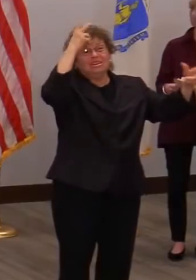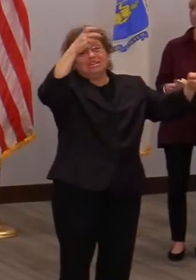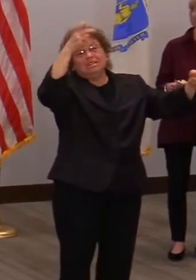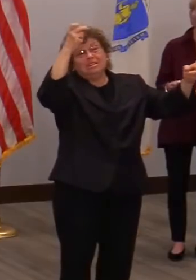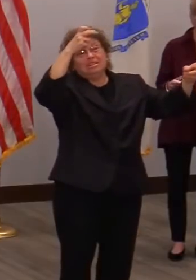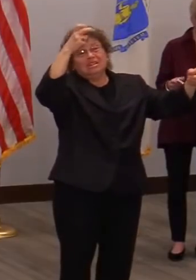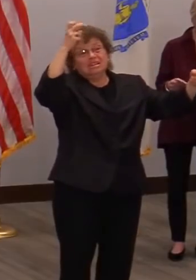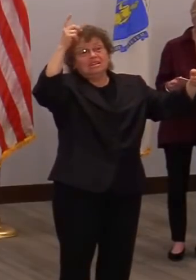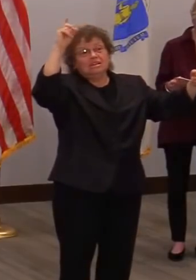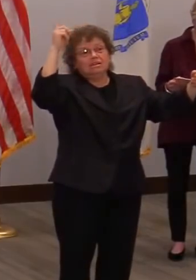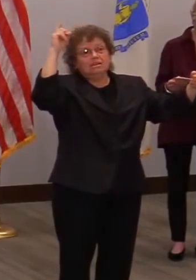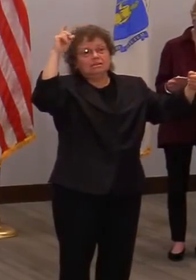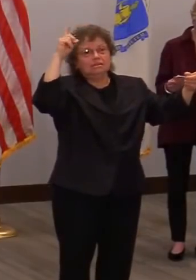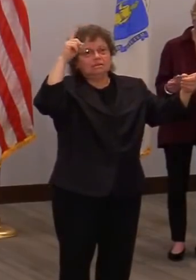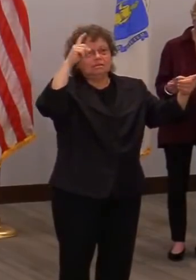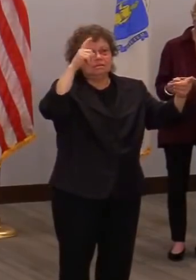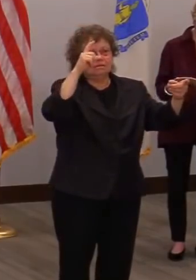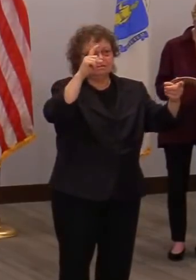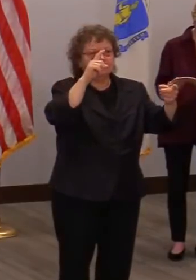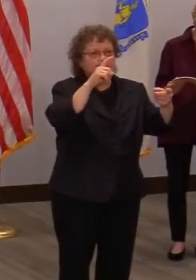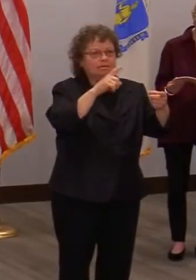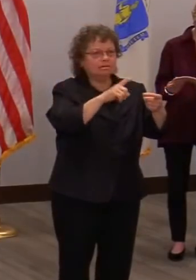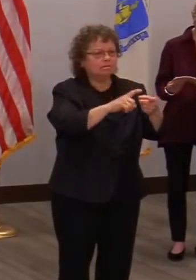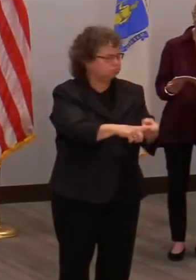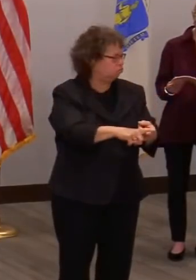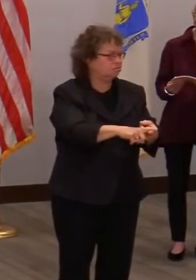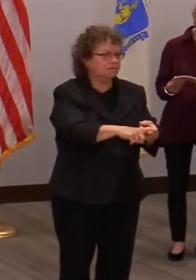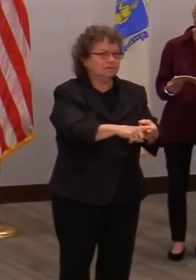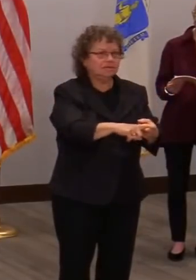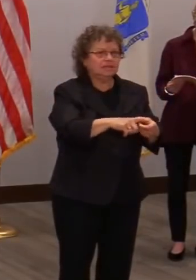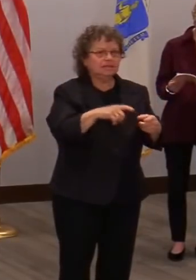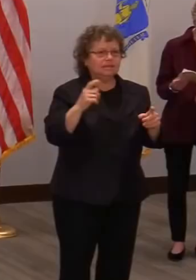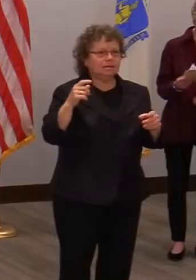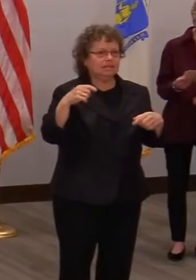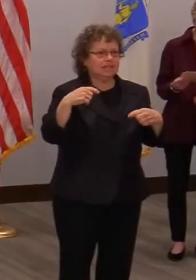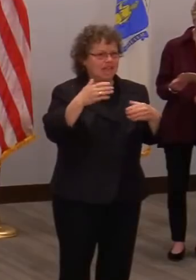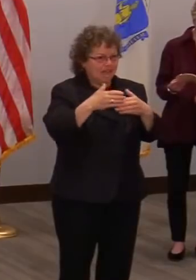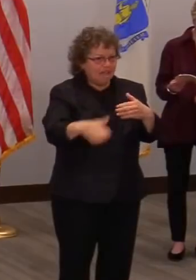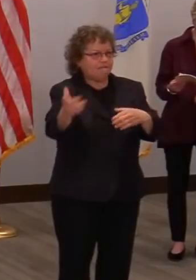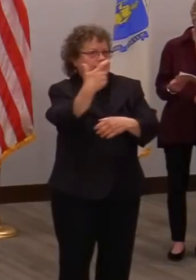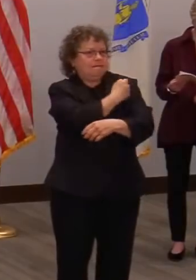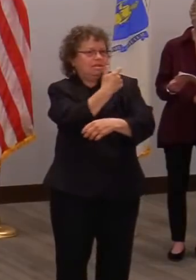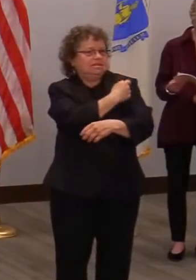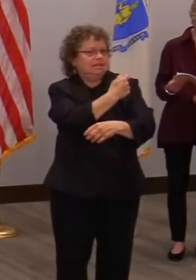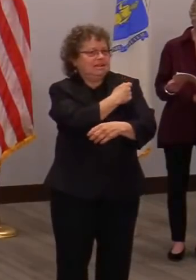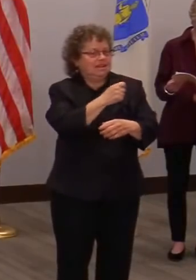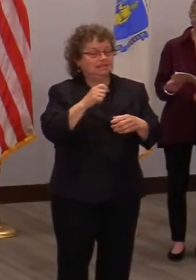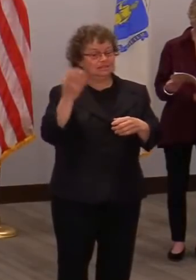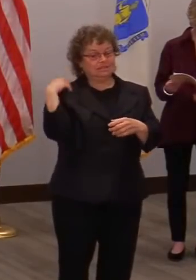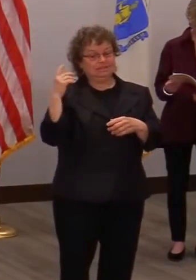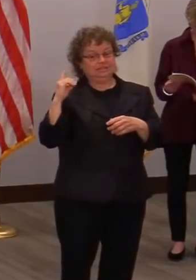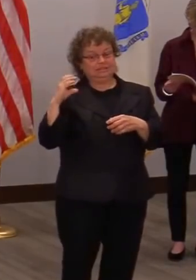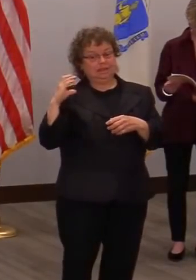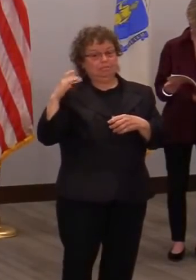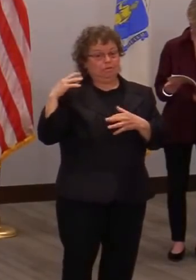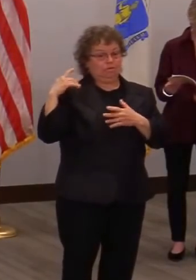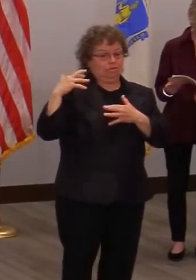whose hospitalizations have literally dropped like a rock since they started getting vaccinated back at the end of December.